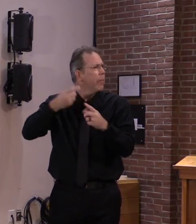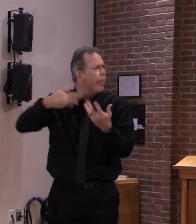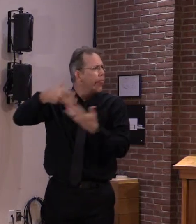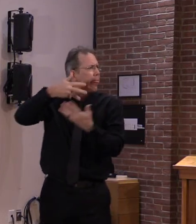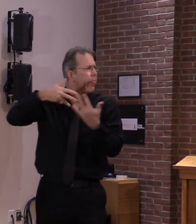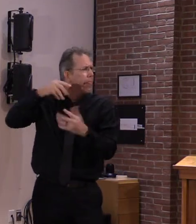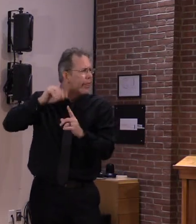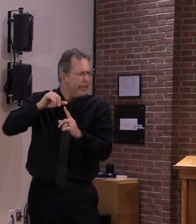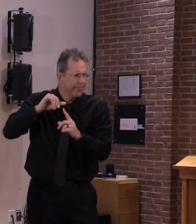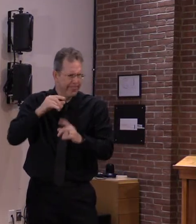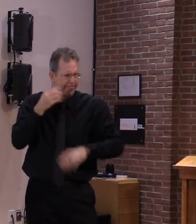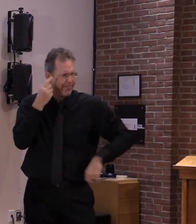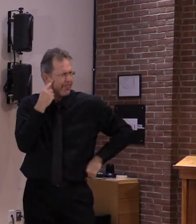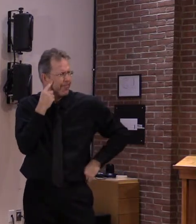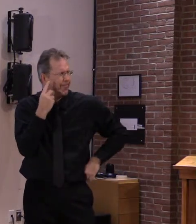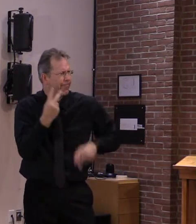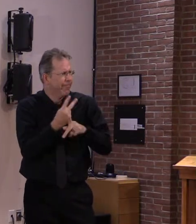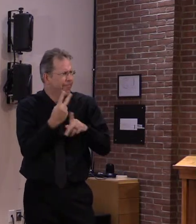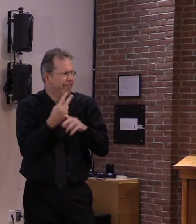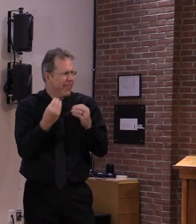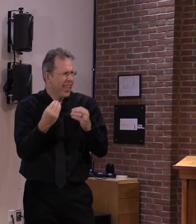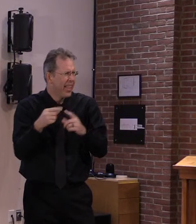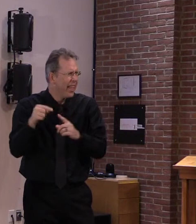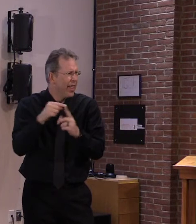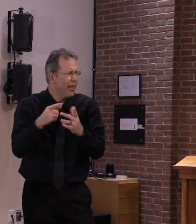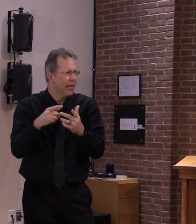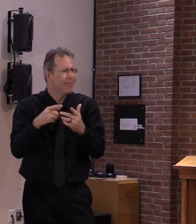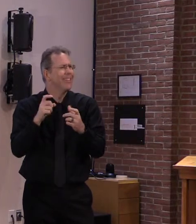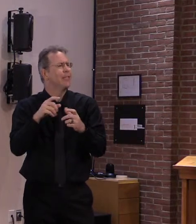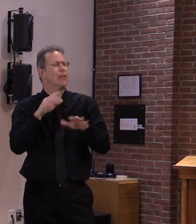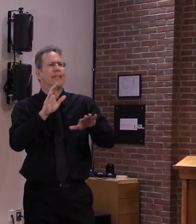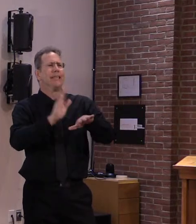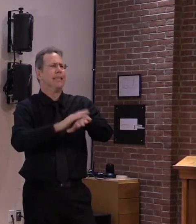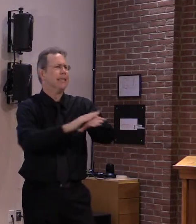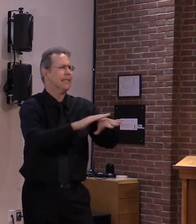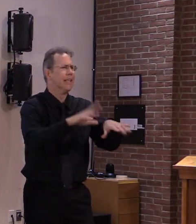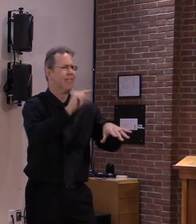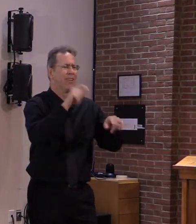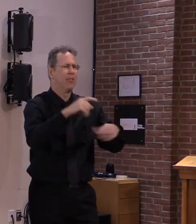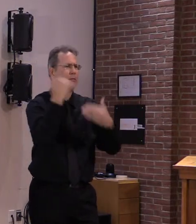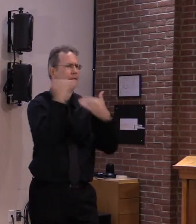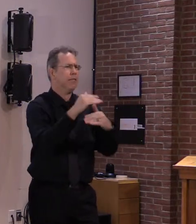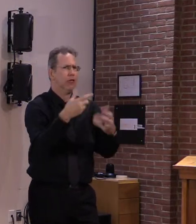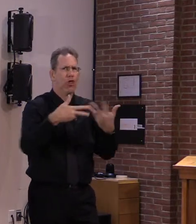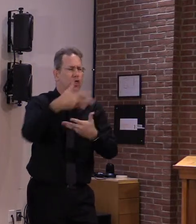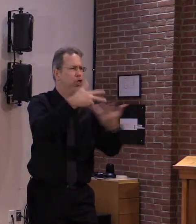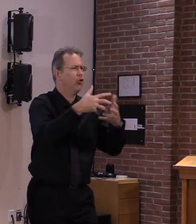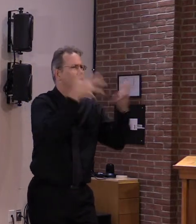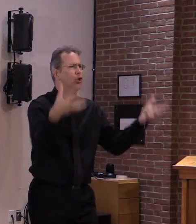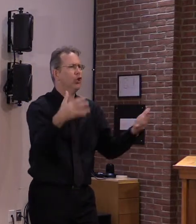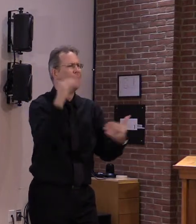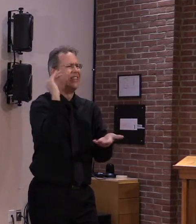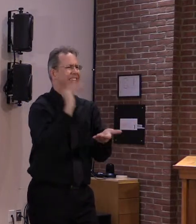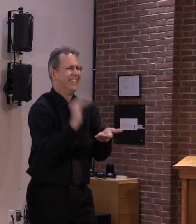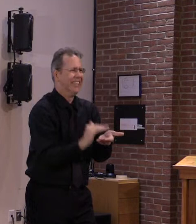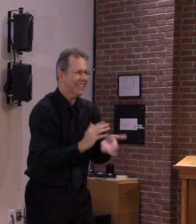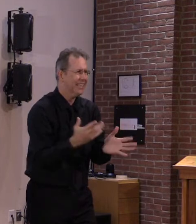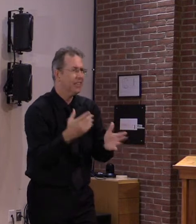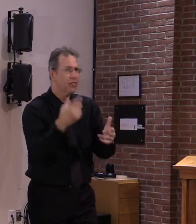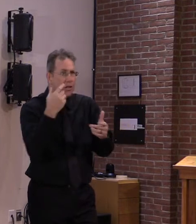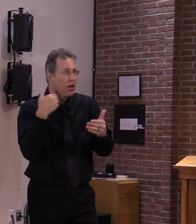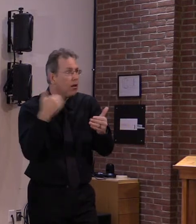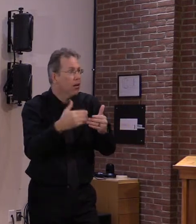operational posture changes to ensure additional safety measures going forward for all public safety operations. But